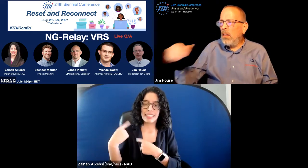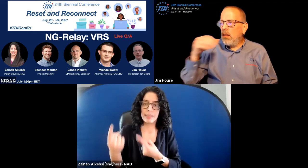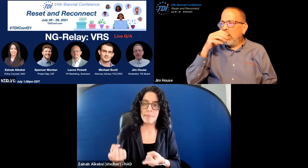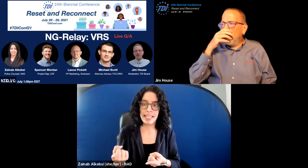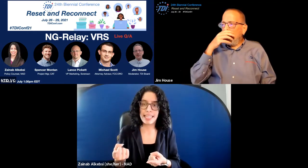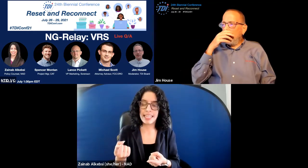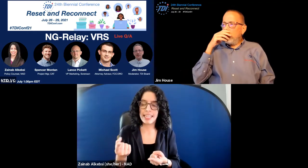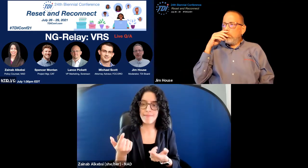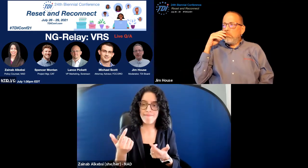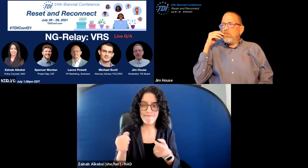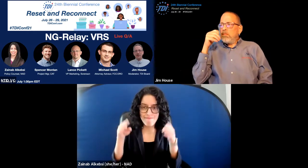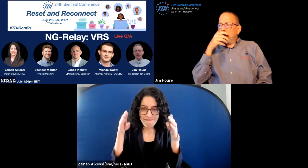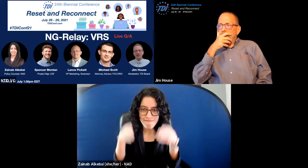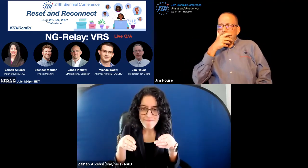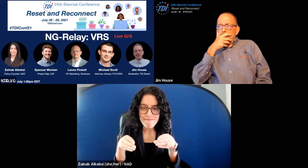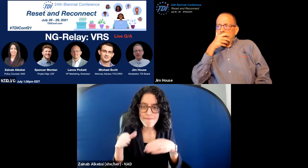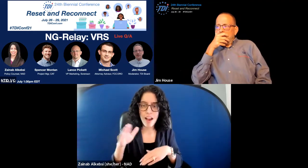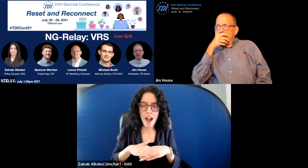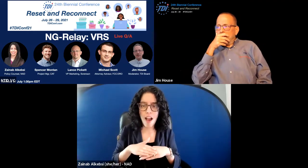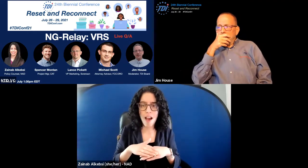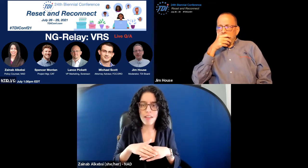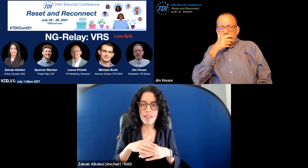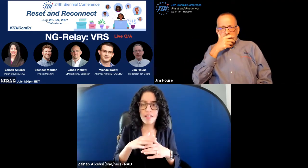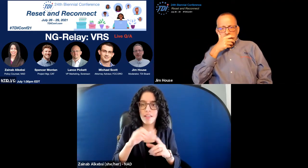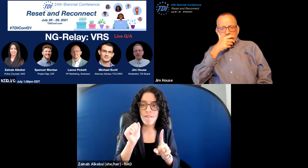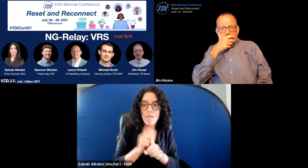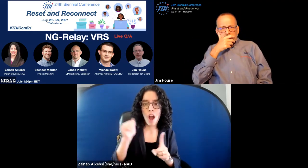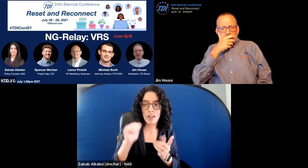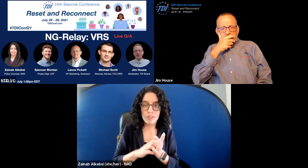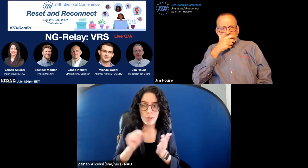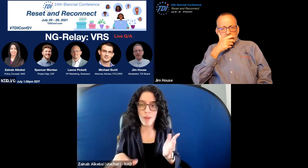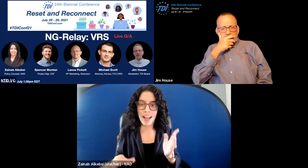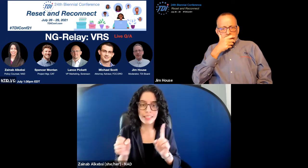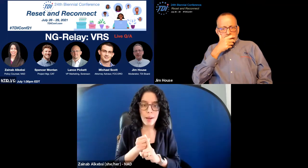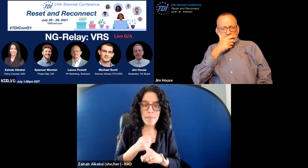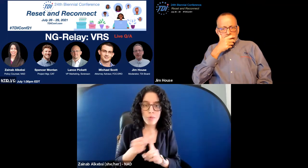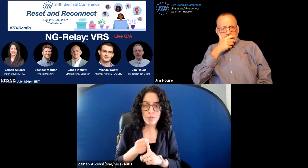Because it's been stagnated by rate cuts. They've been focused on